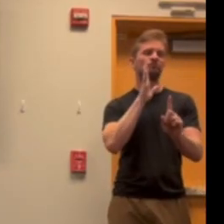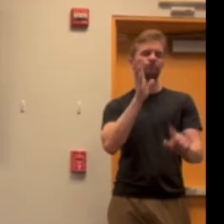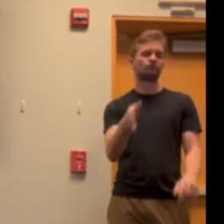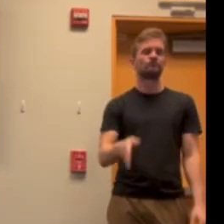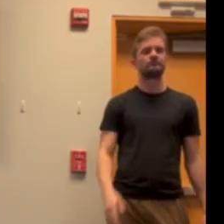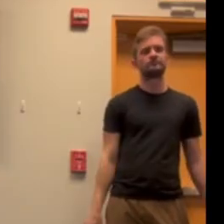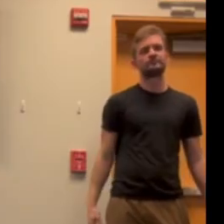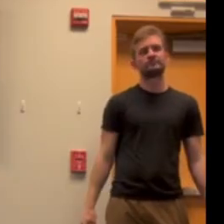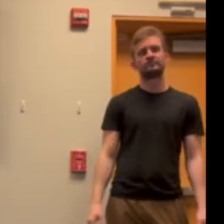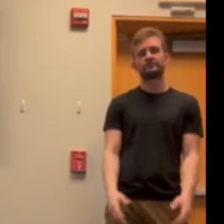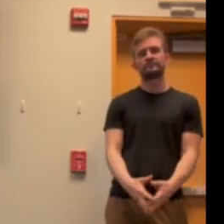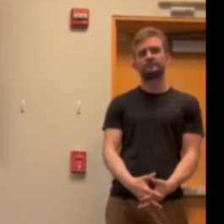well.